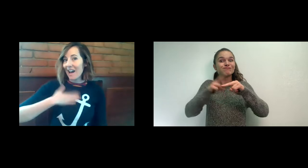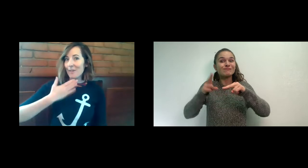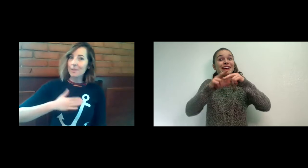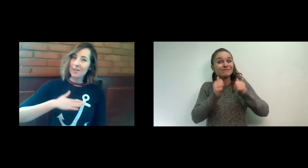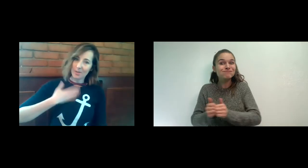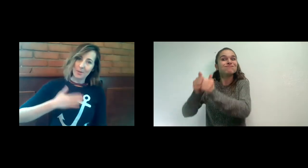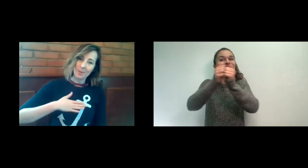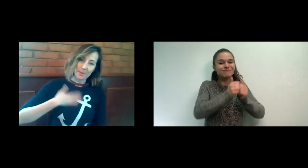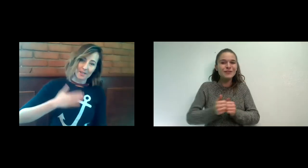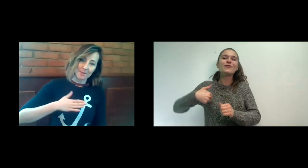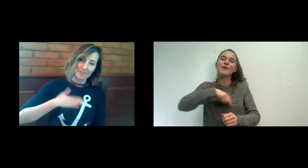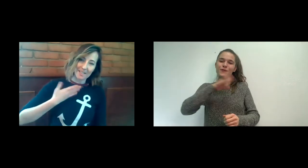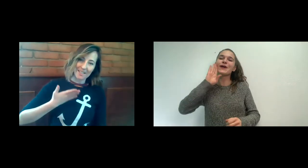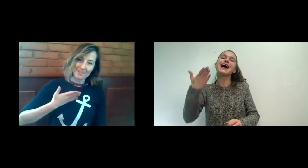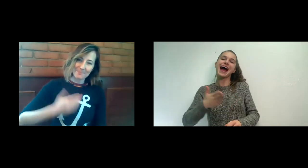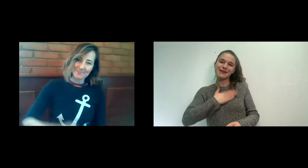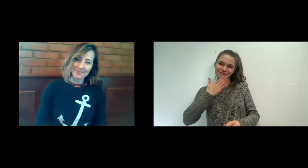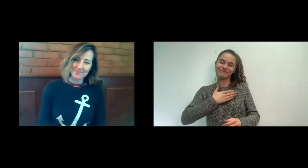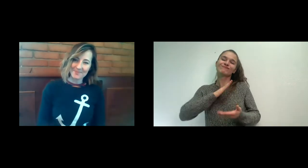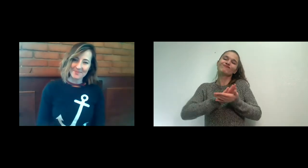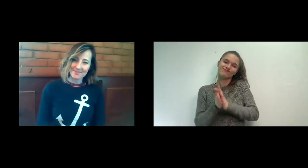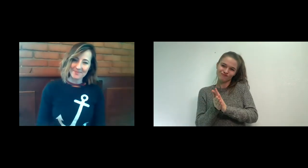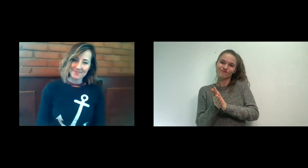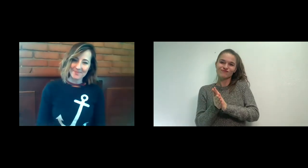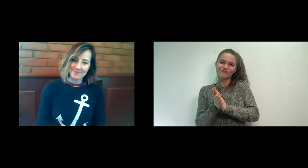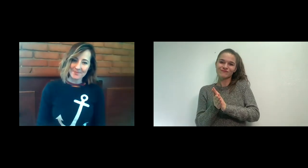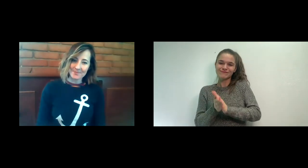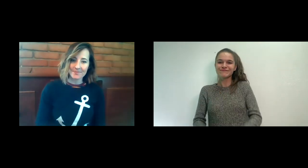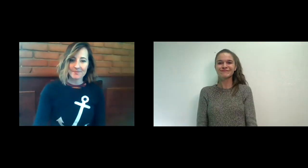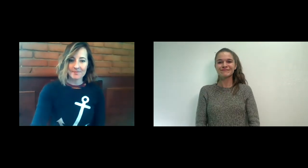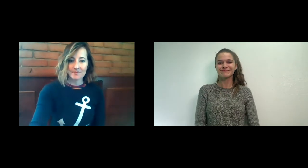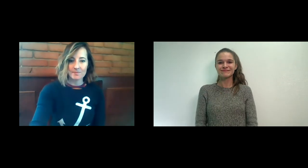the happier we'll be.